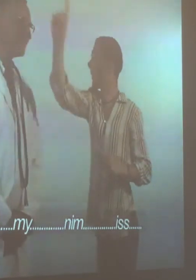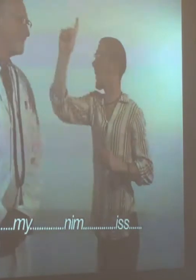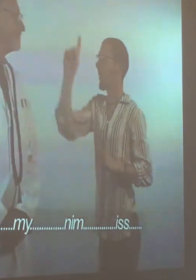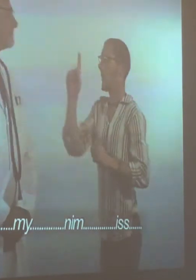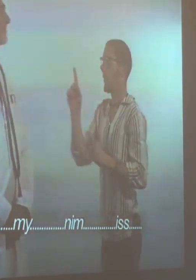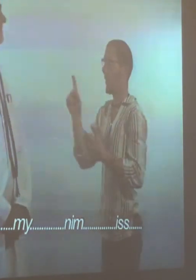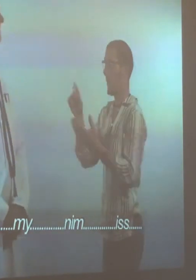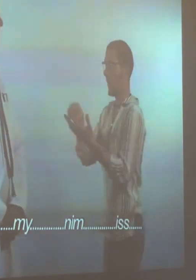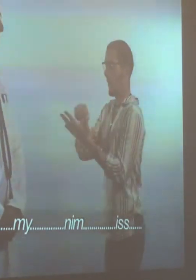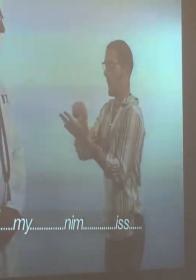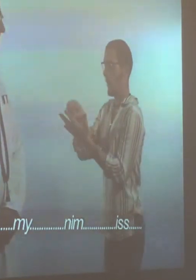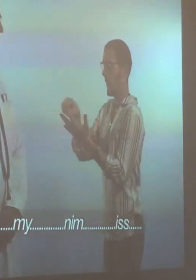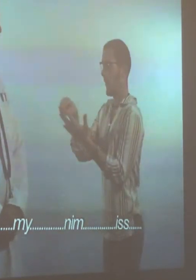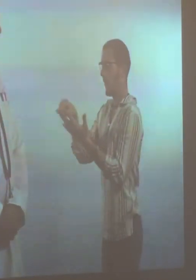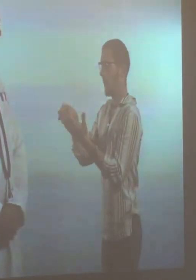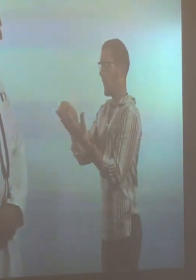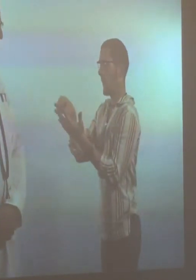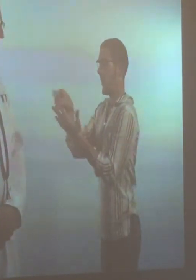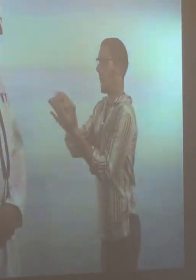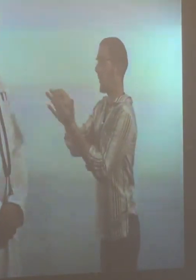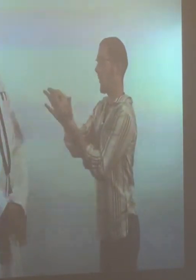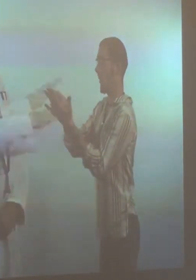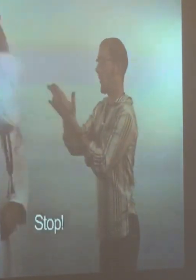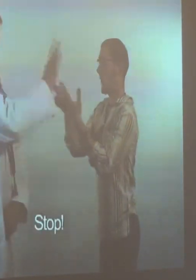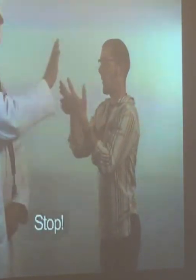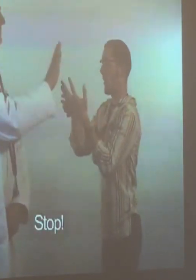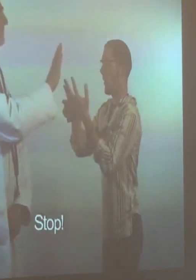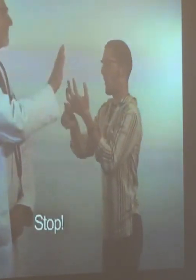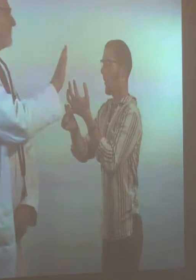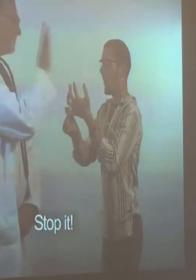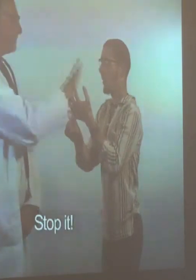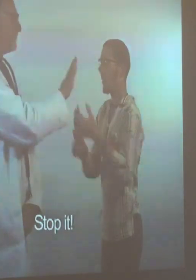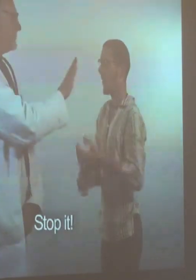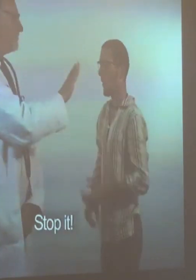Stop! Stop it!